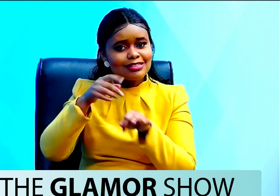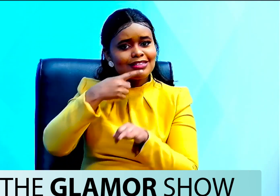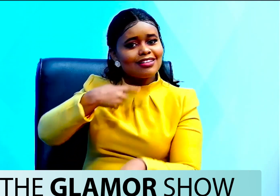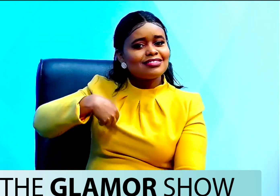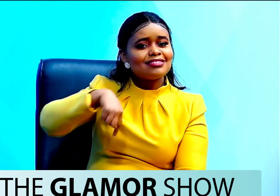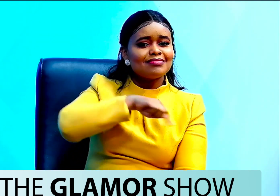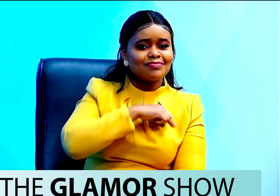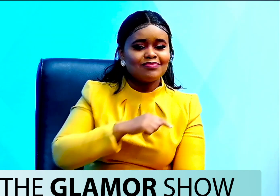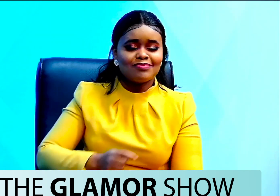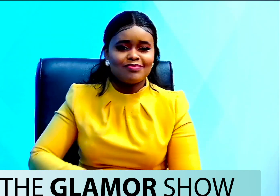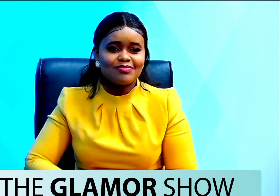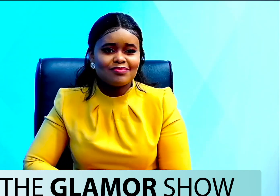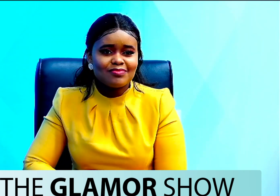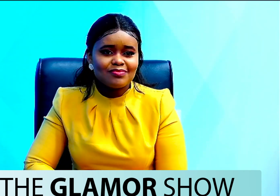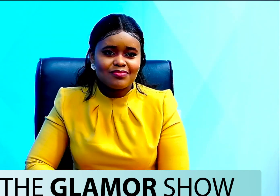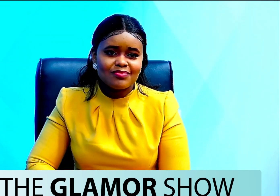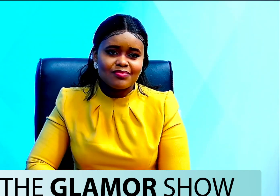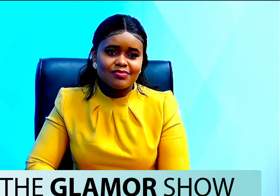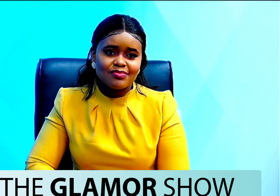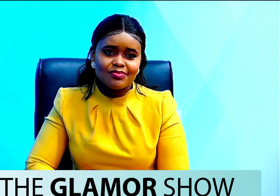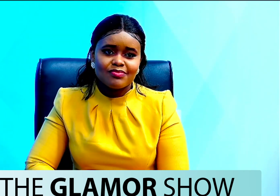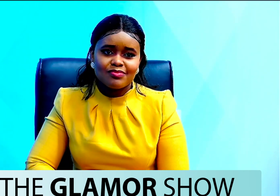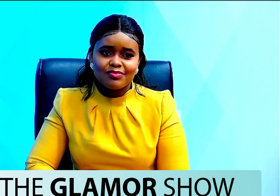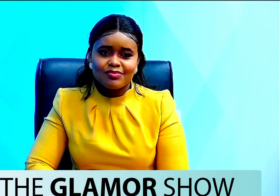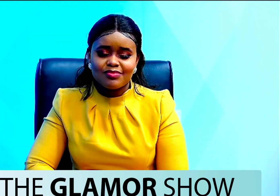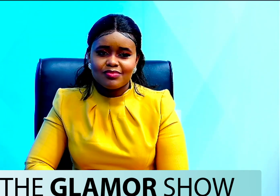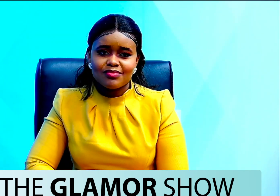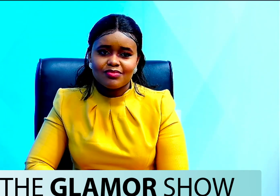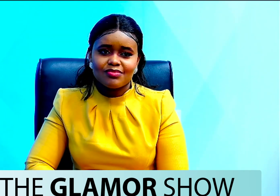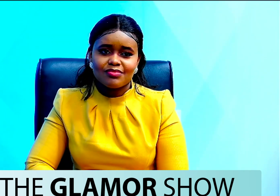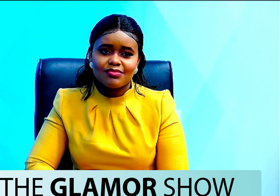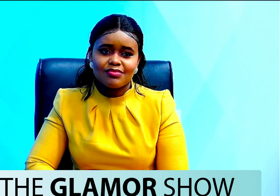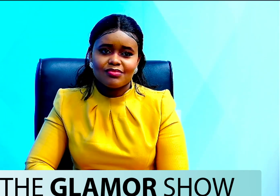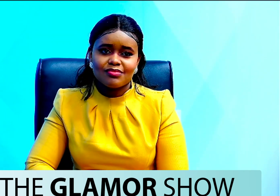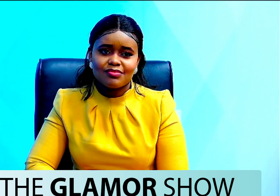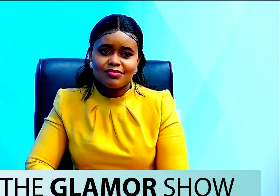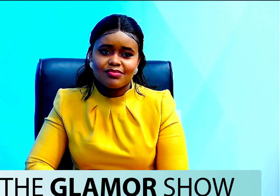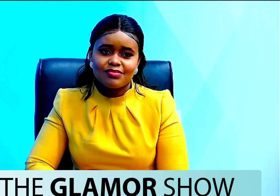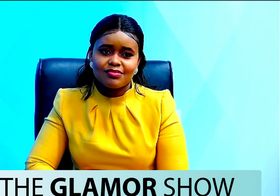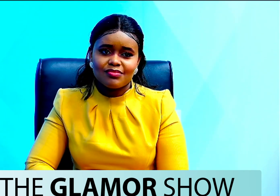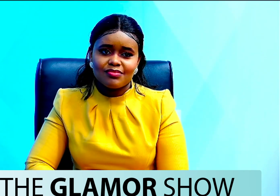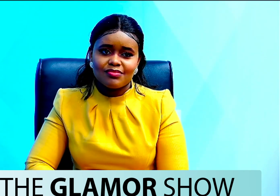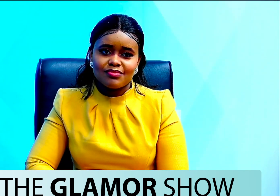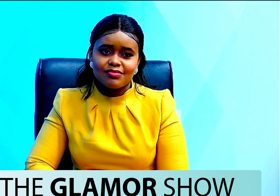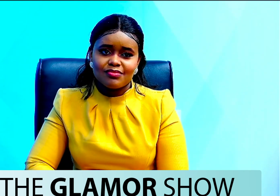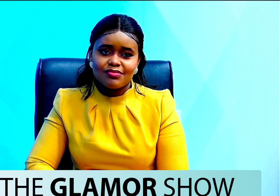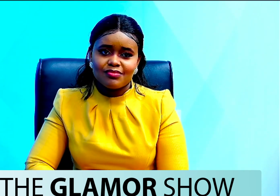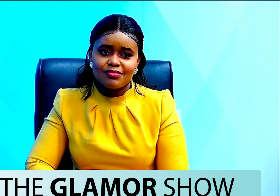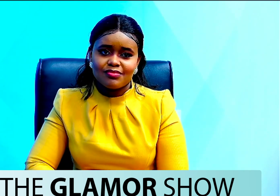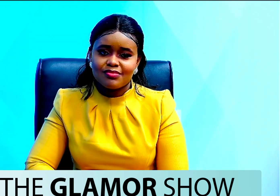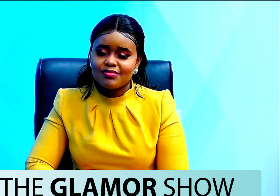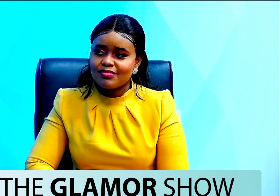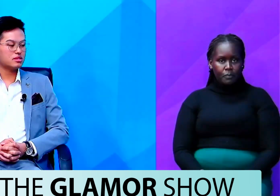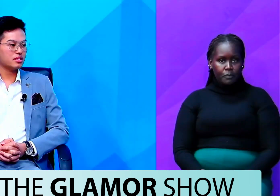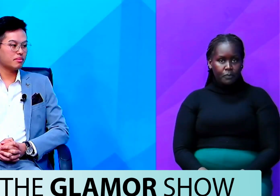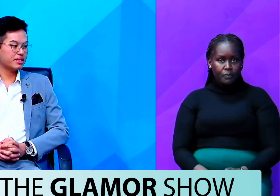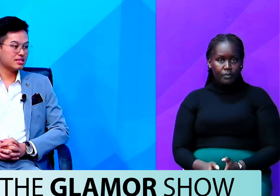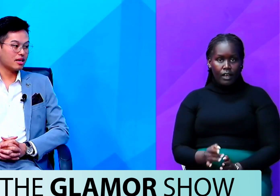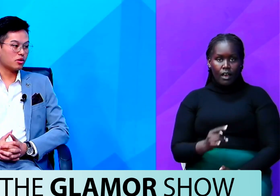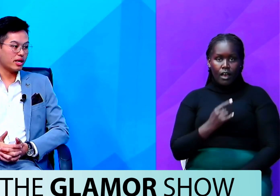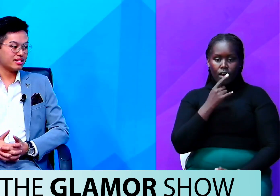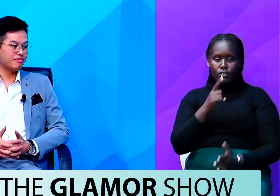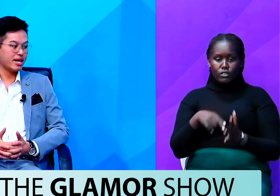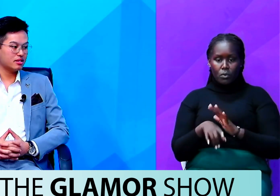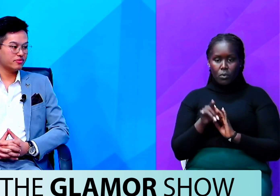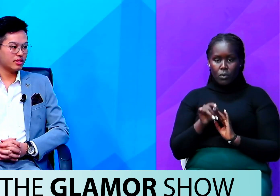Some people will actually say that this industry is quite hard to navigate. What can you really say about this industry? I would say the business